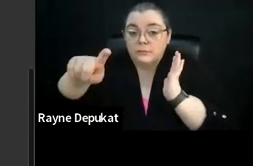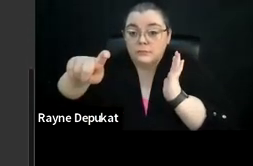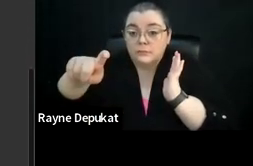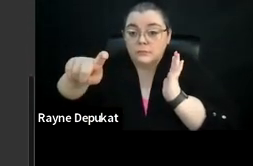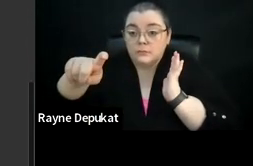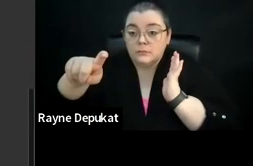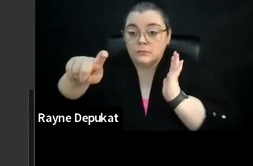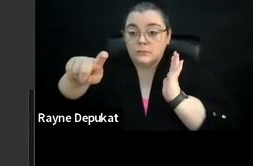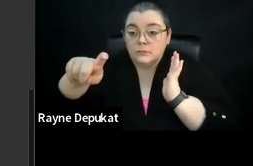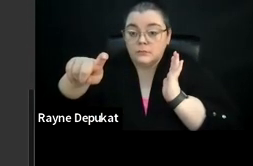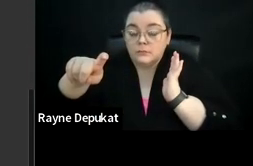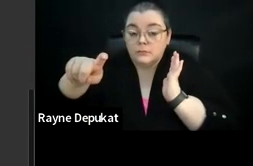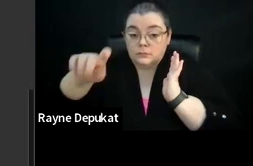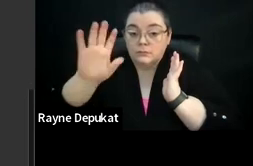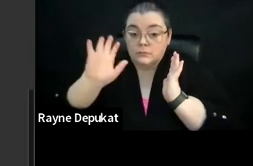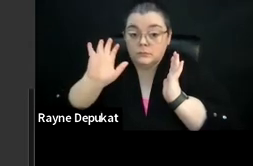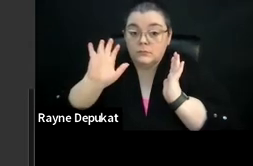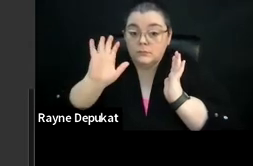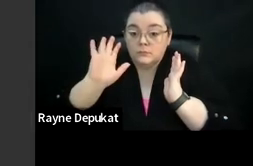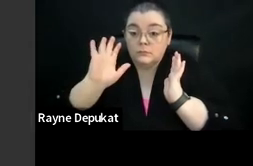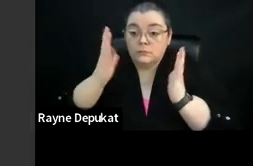Should we read the whole thing and then talk about it?